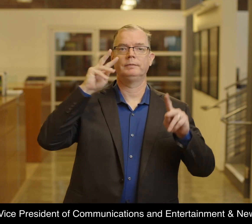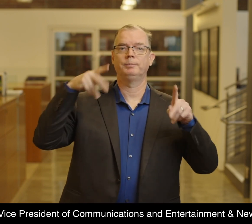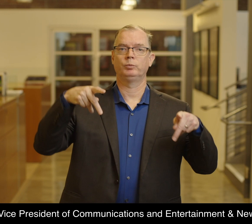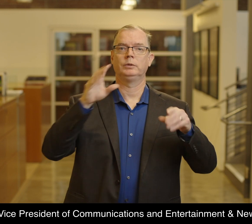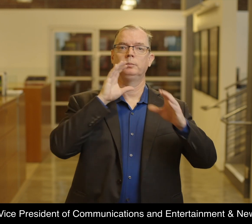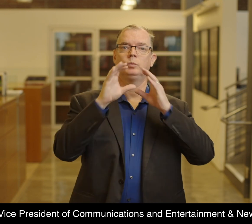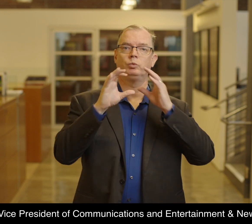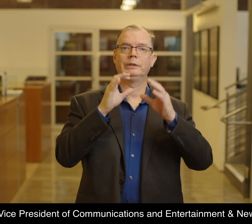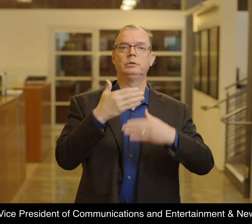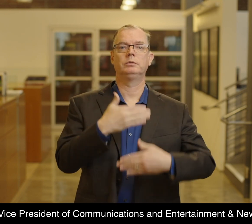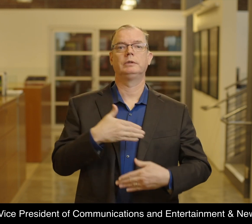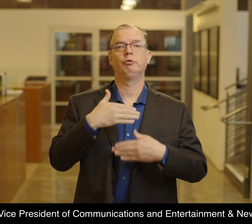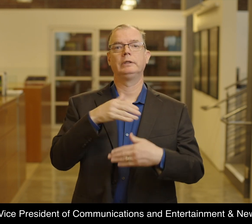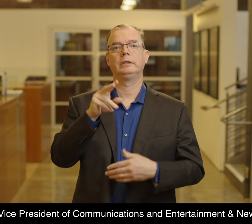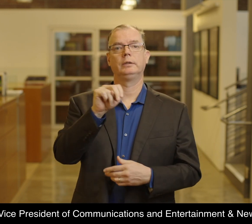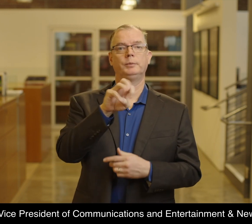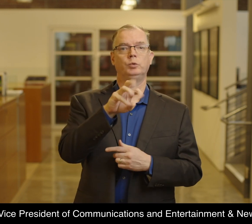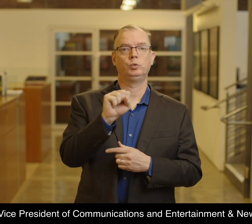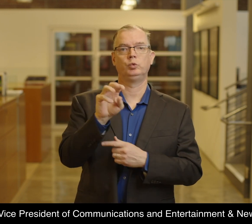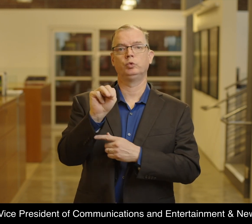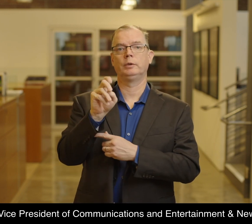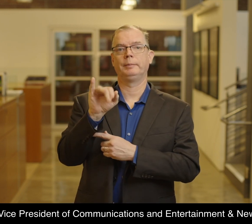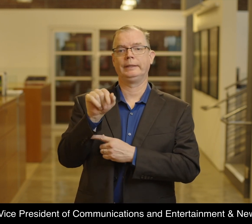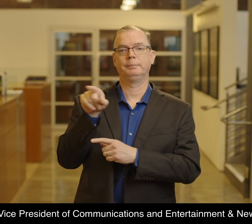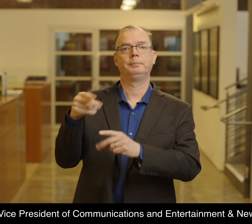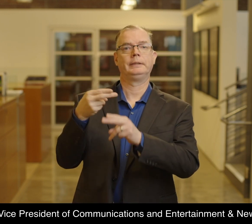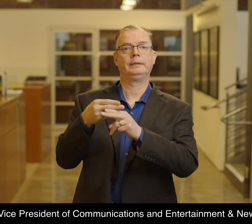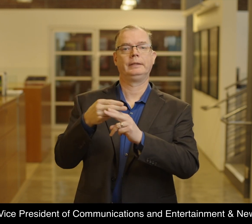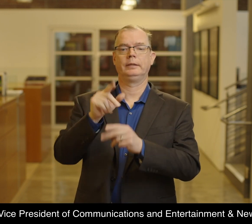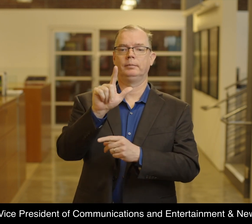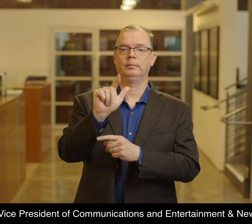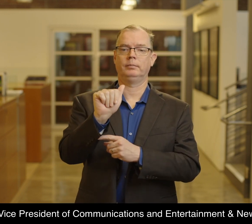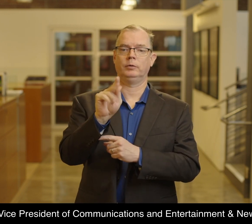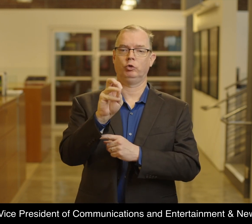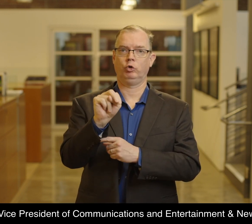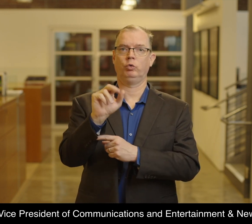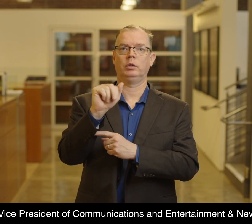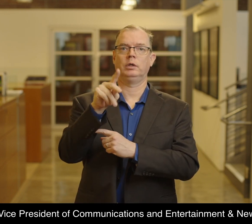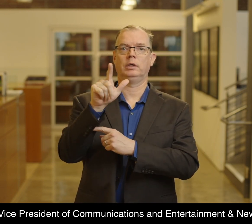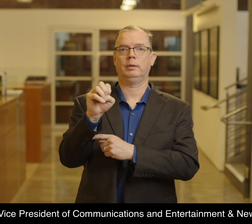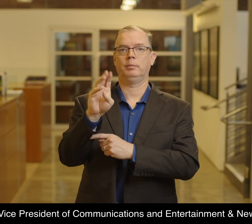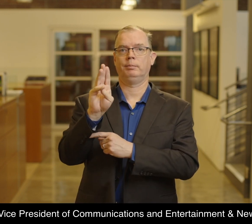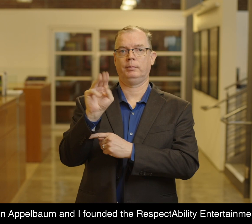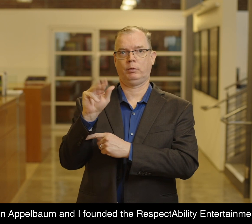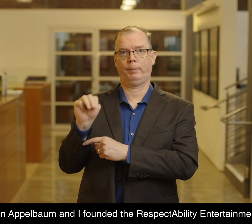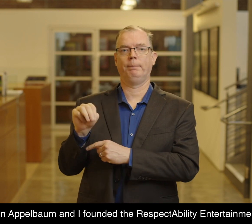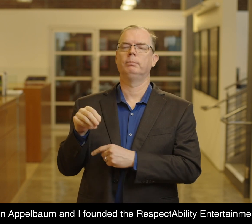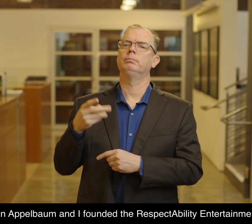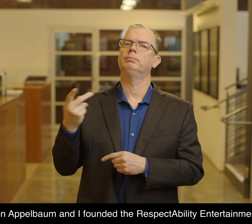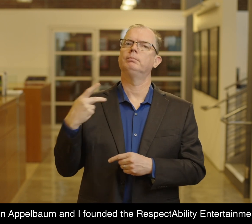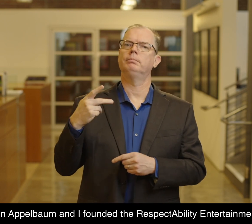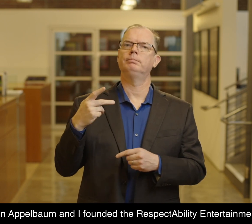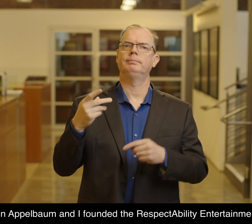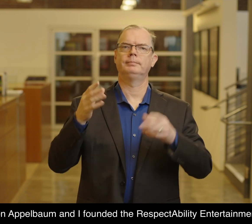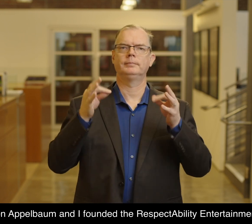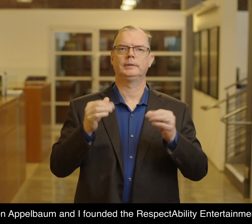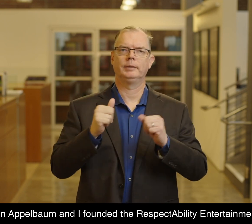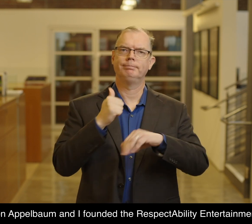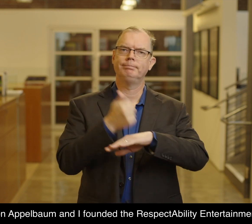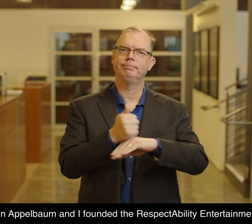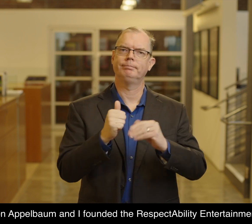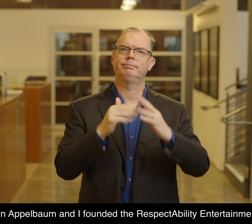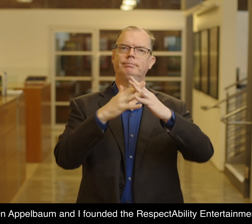2019, Senior Vice President of Communications and Entertainment and News Media, Lauren Applebaum, and